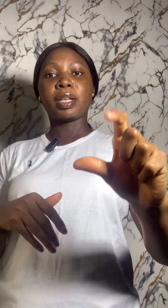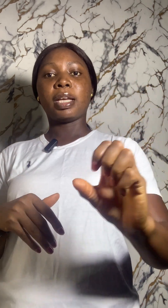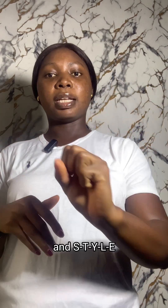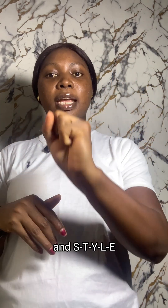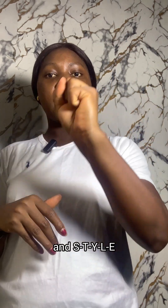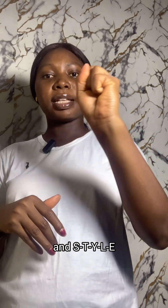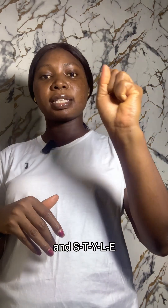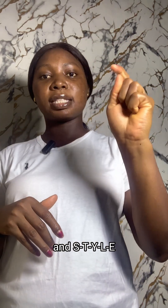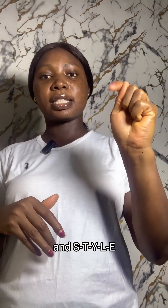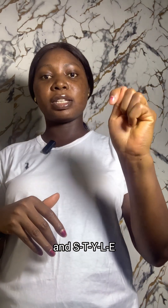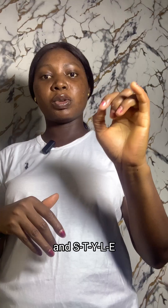and STYLE